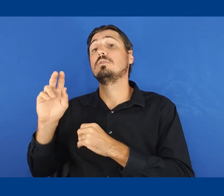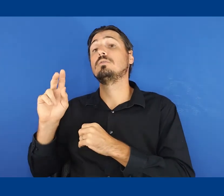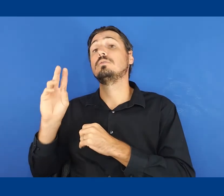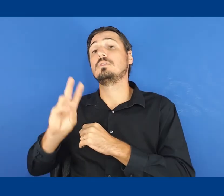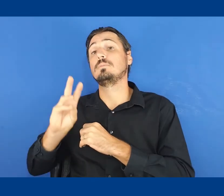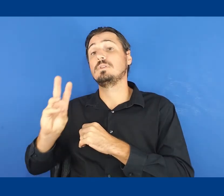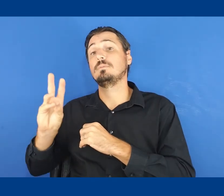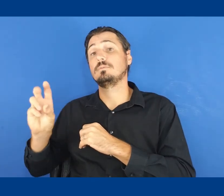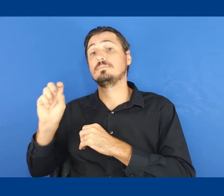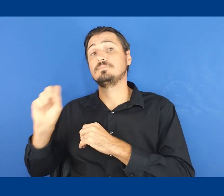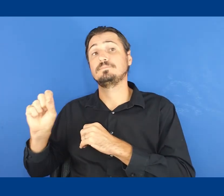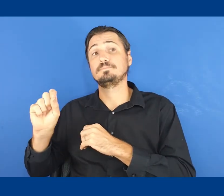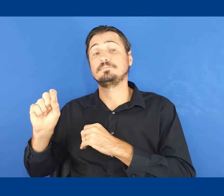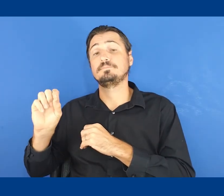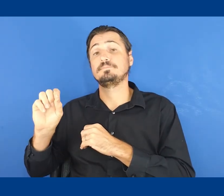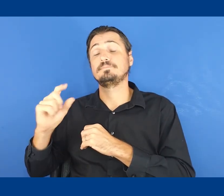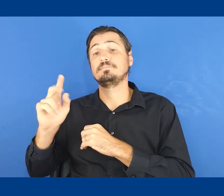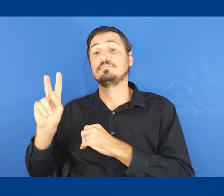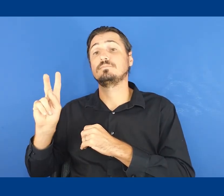page at